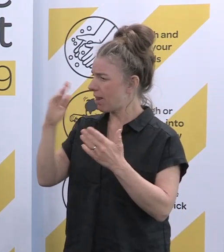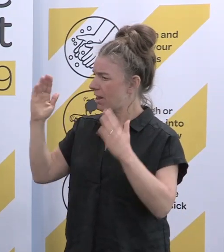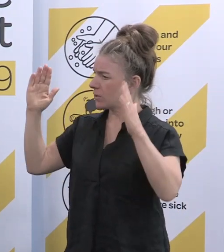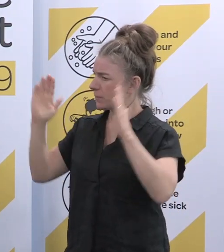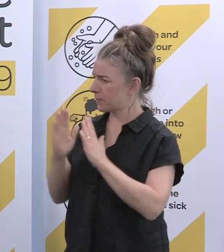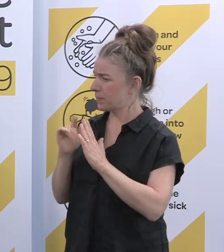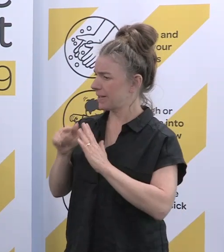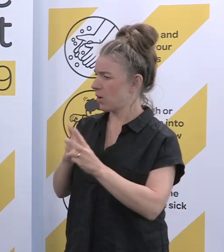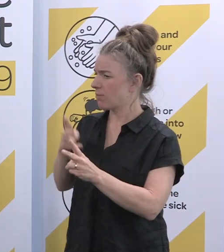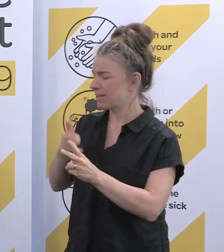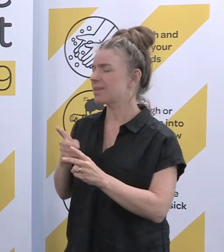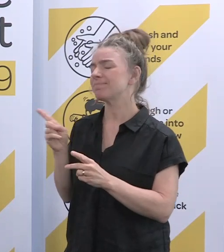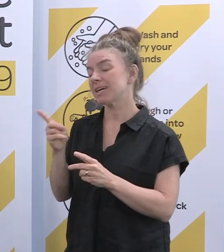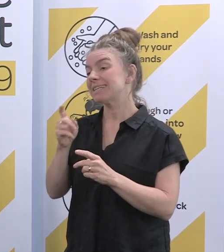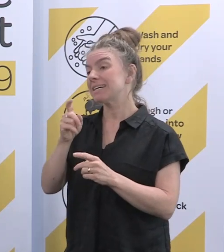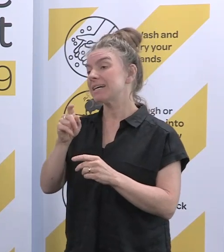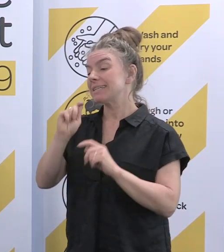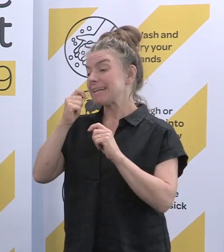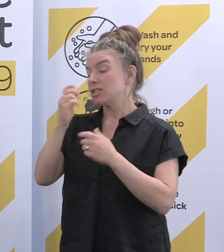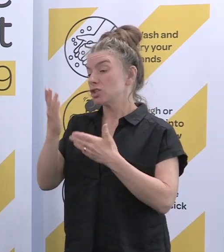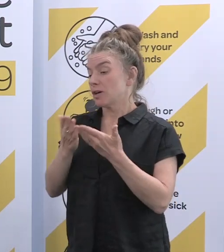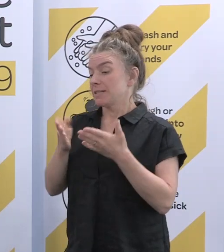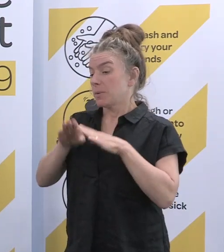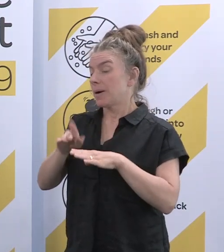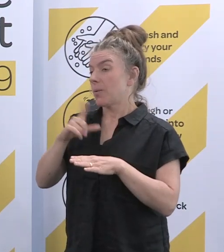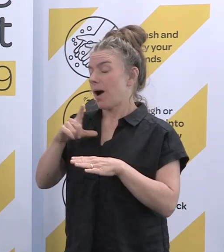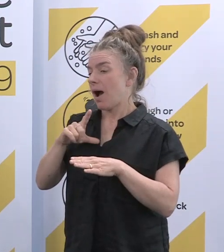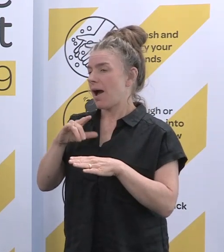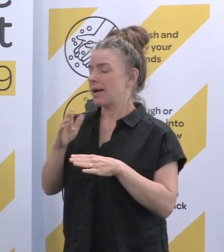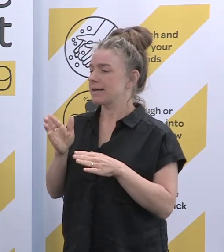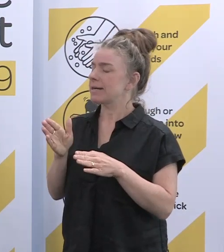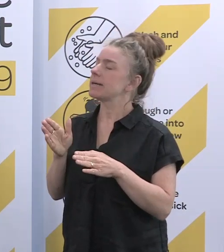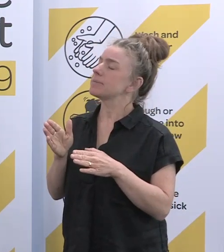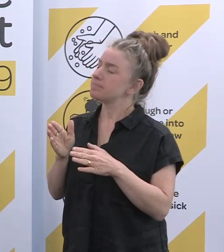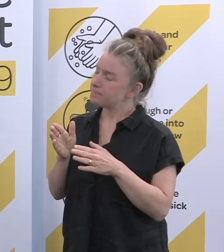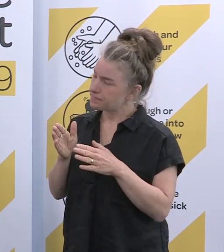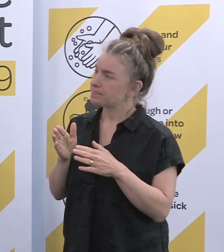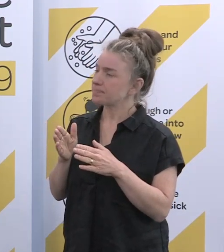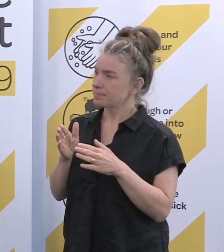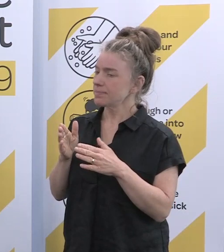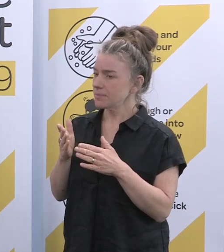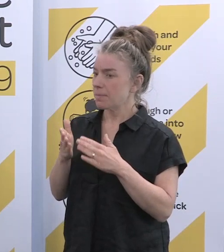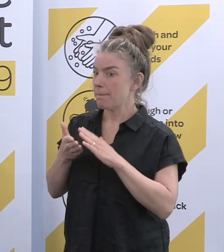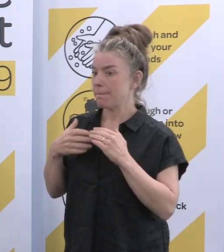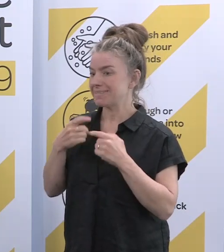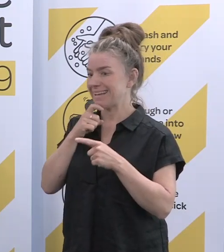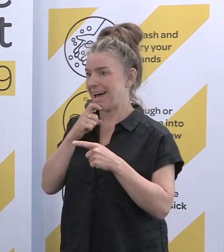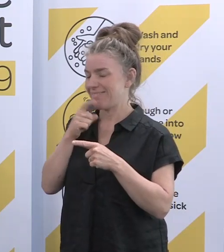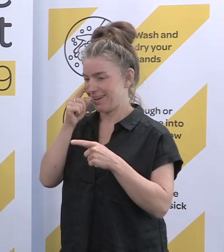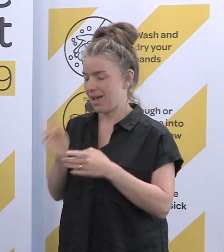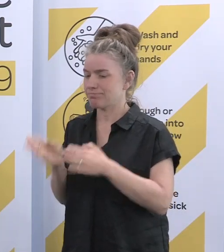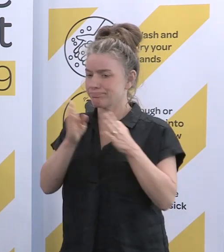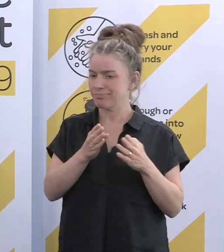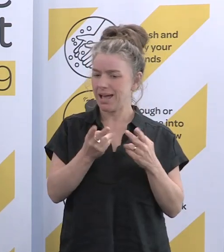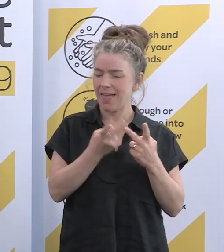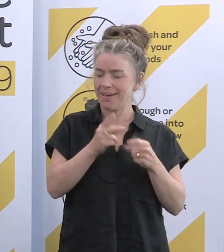What? It's freeing up capacity in the hospital, because remembering that in addition to the dentist, they will have other people working with them who may be needed in